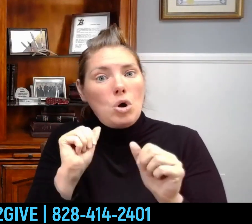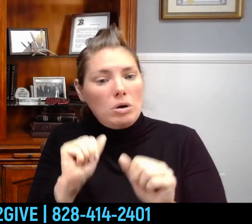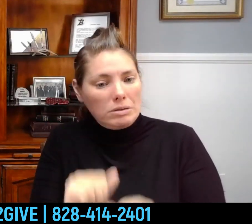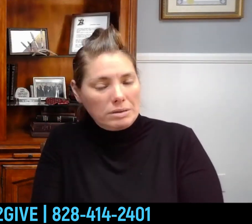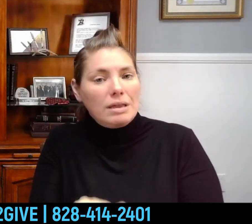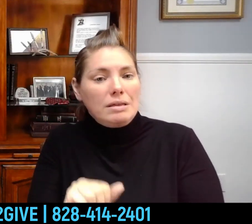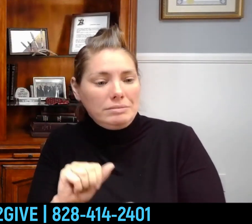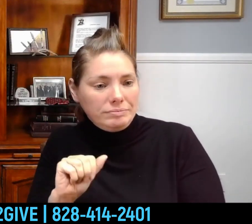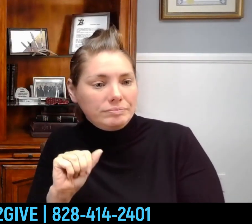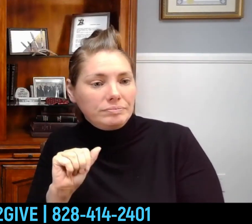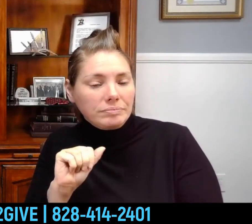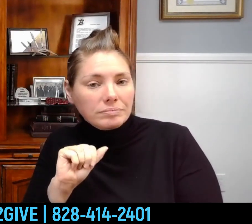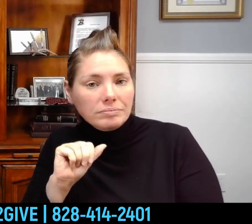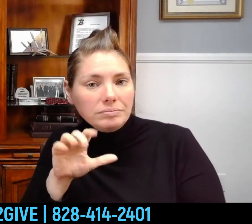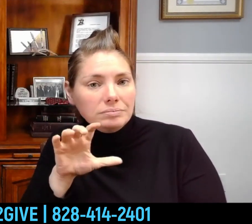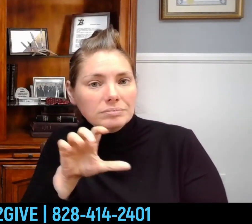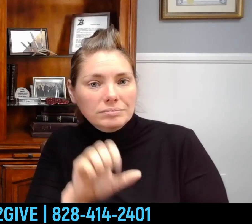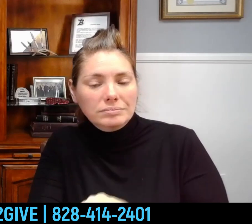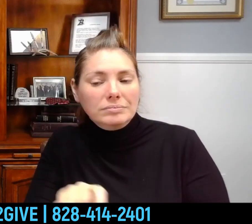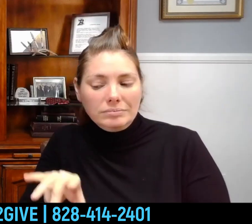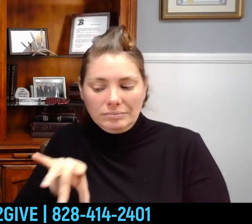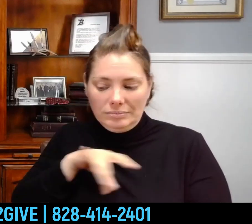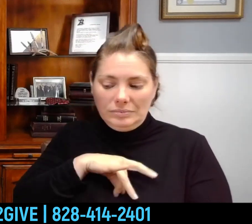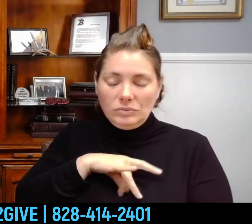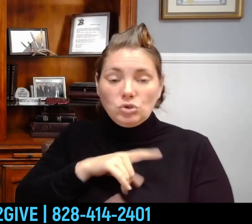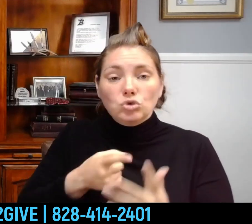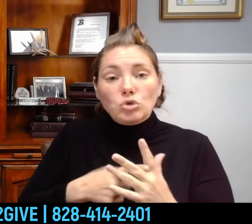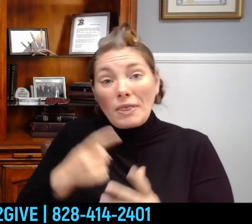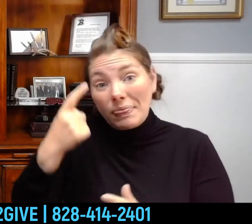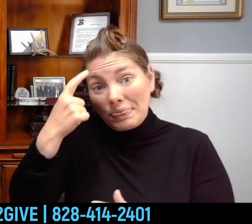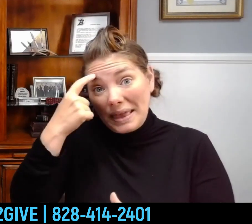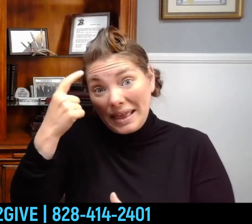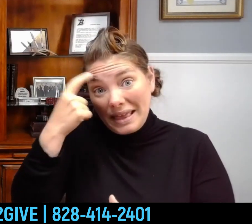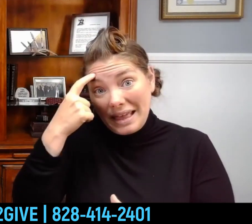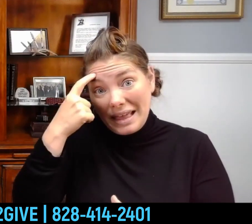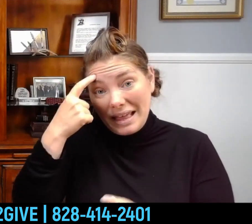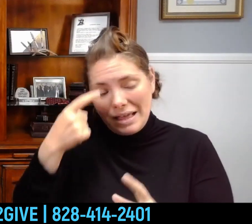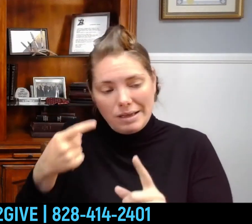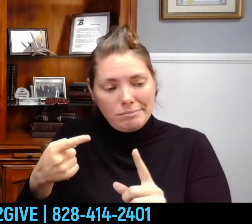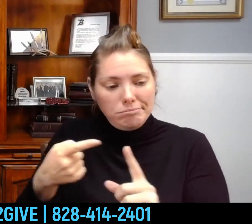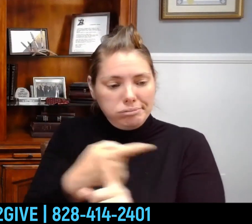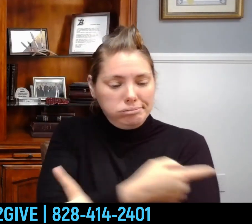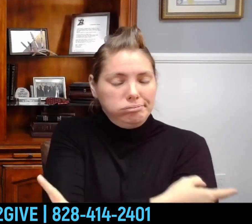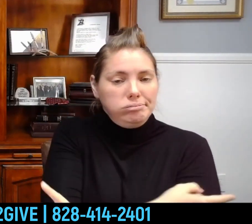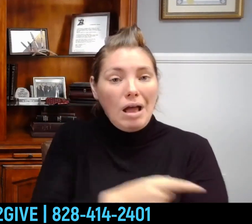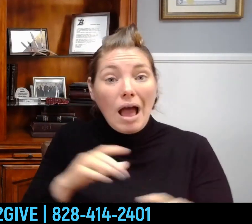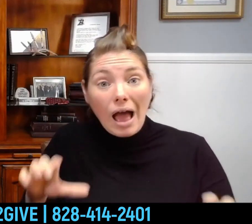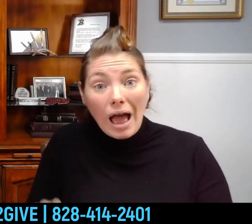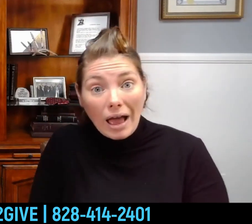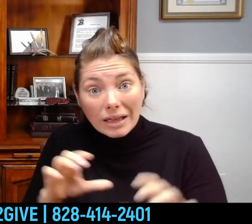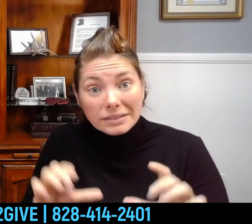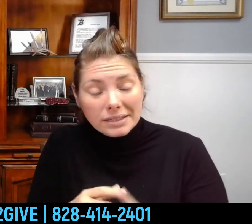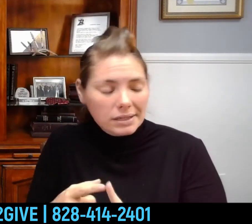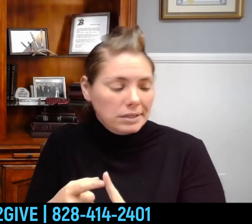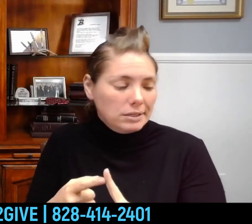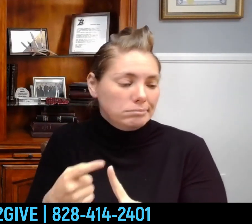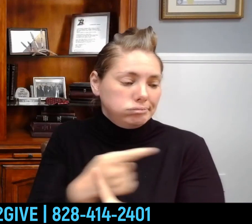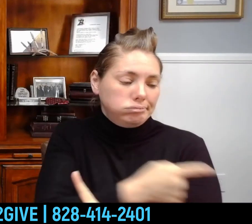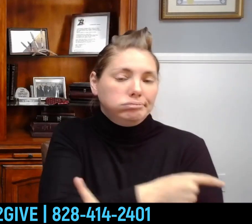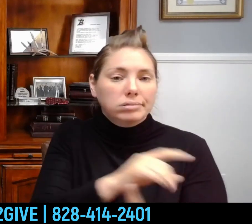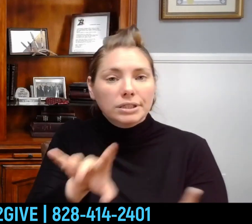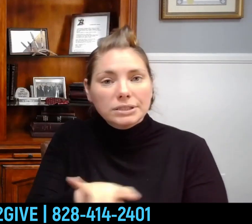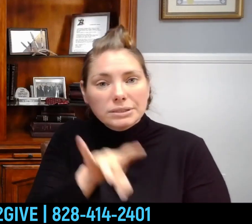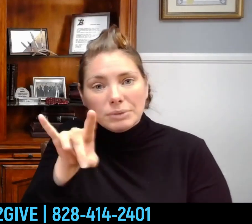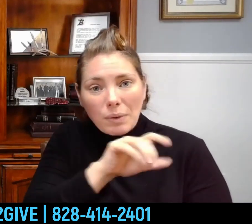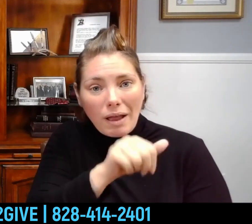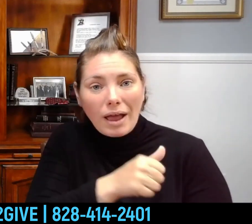start getting hold of you, and you start thinking the way that you shouldn't think, and you start acting the way, and spirits and attitudes